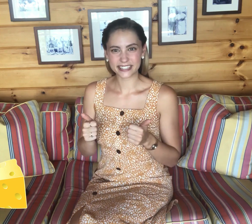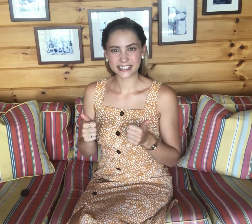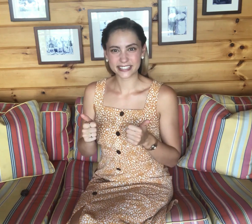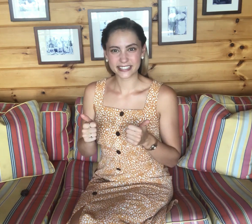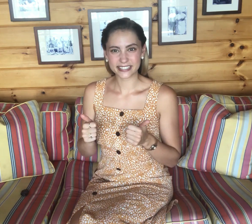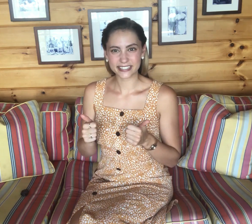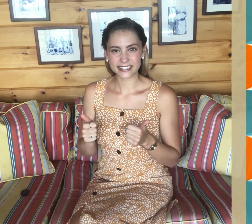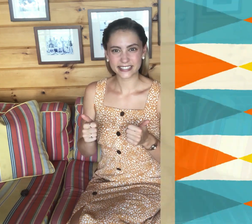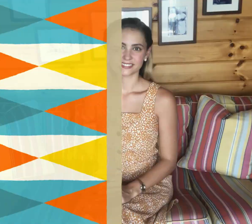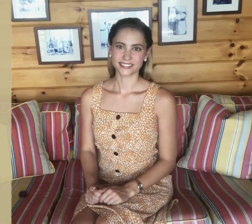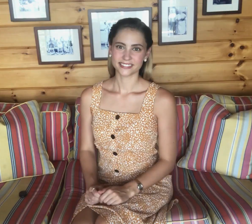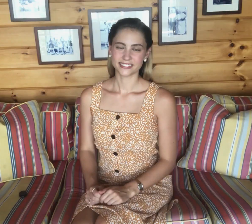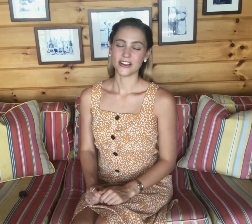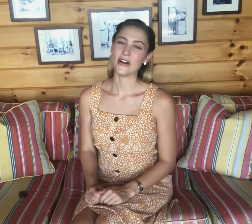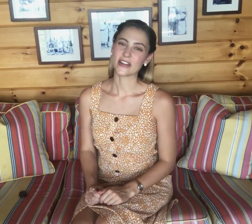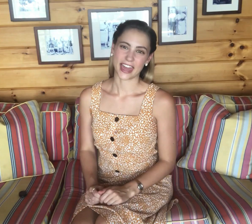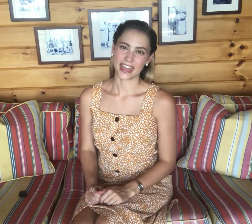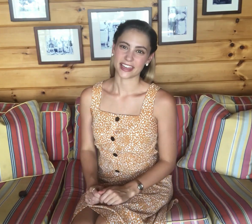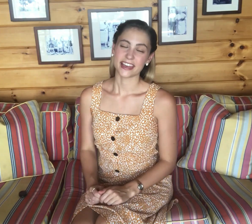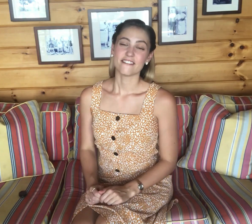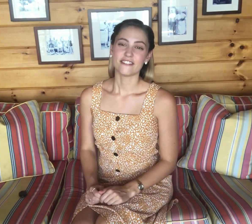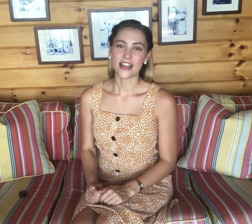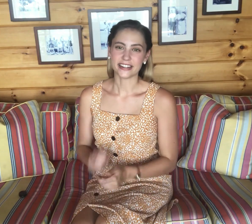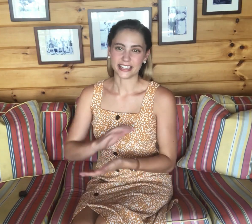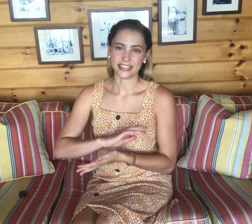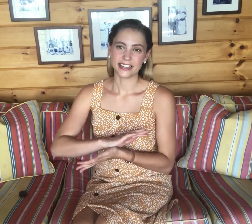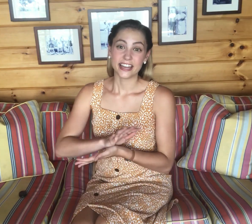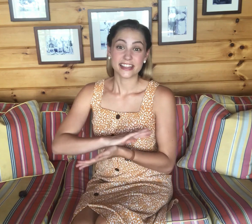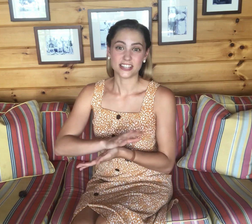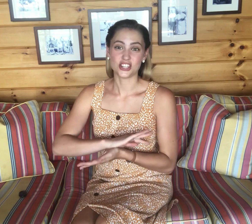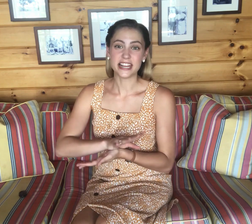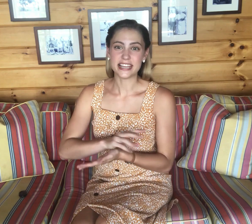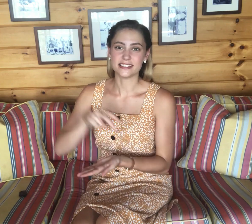Okay, and what do mice like to eat? What does our little micey friend like to eat?